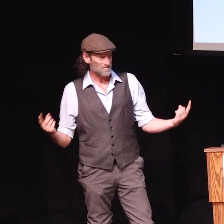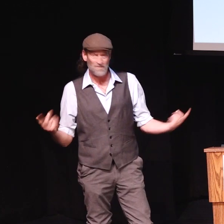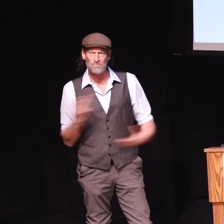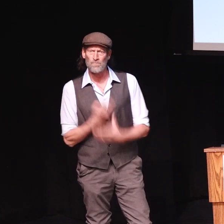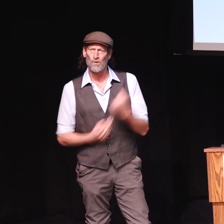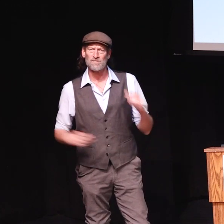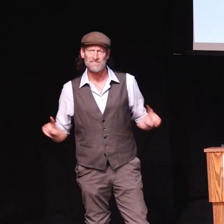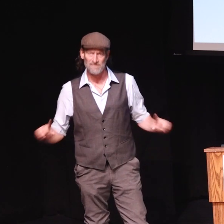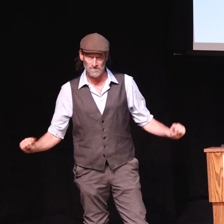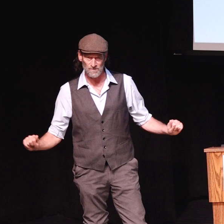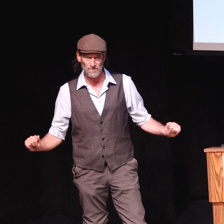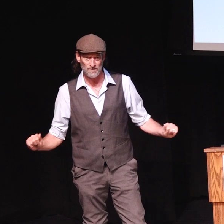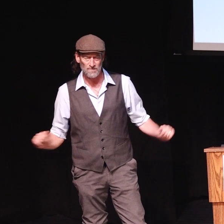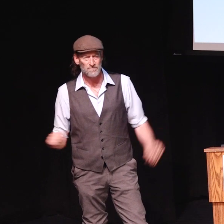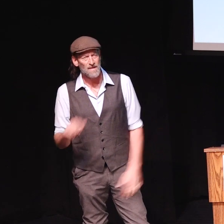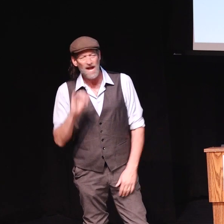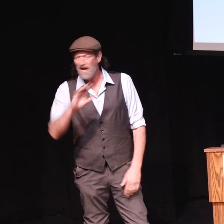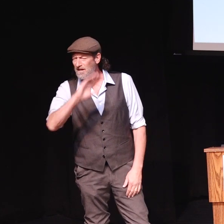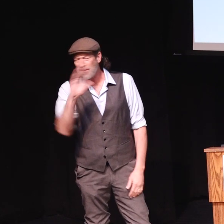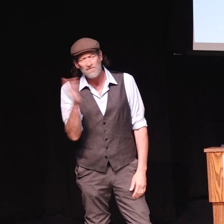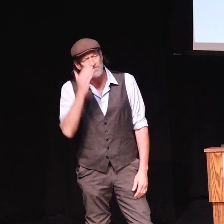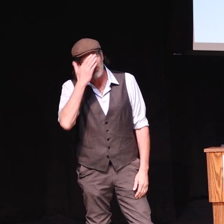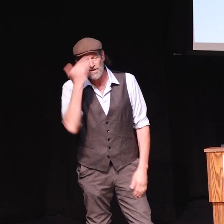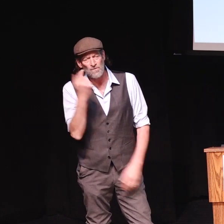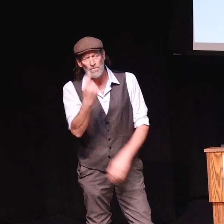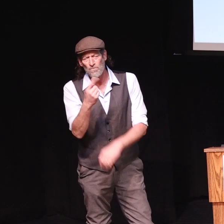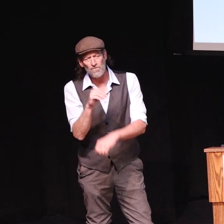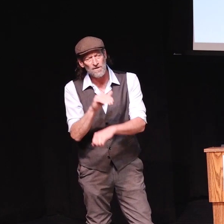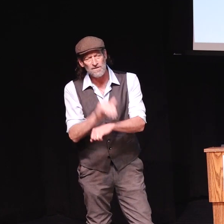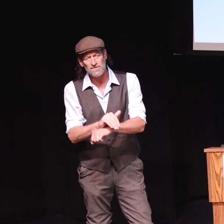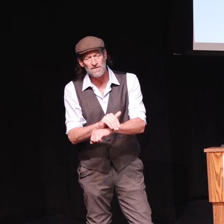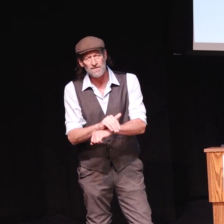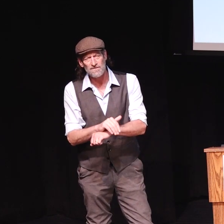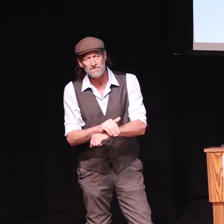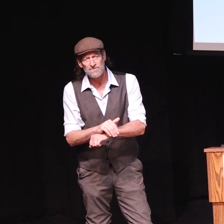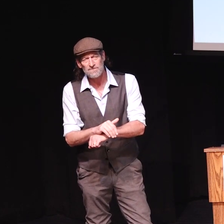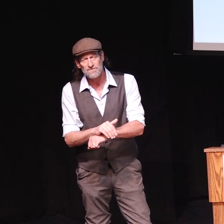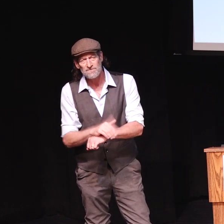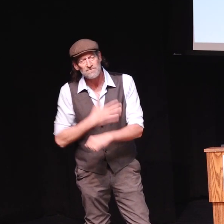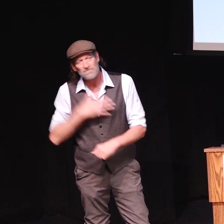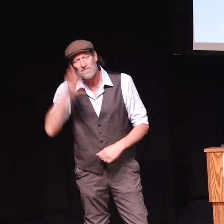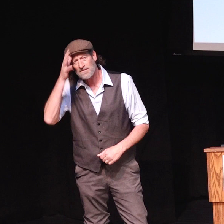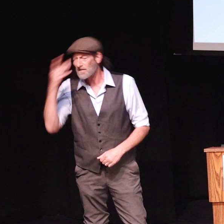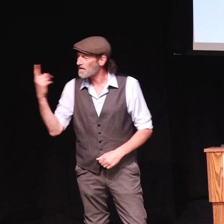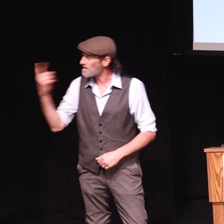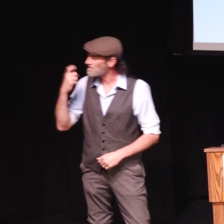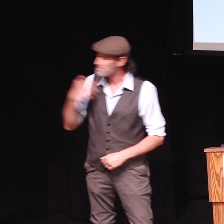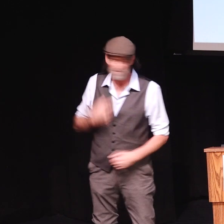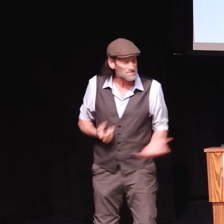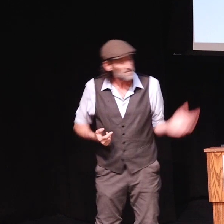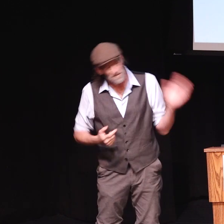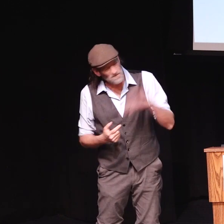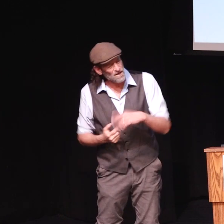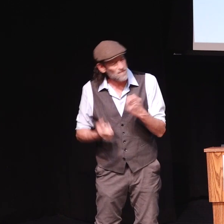his accident. And so both of them became disabled. And I never forget one evening,